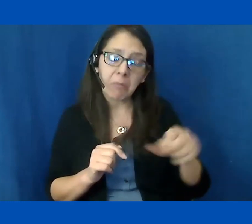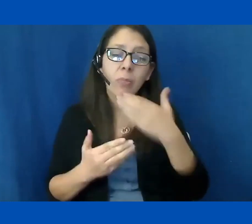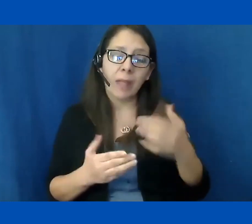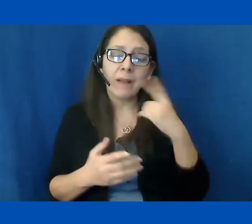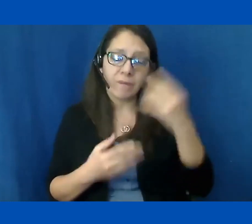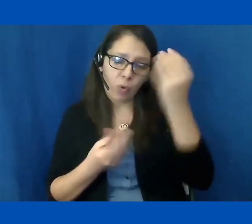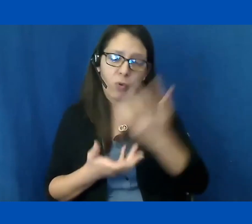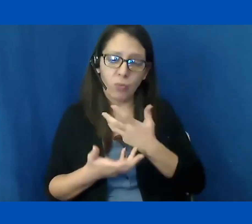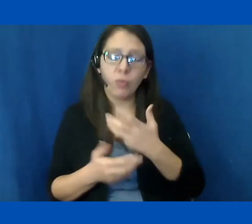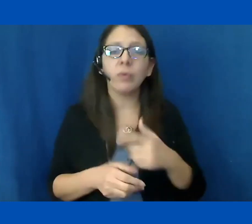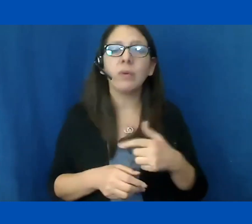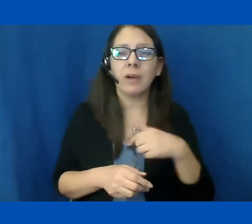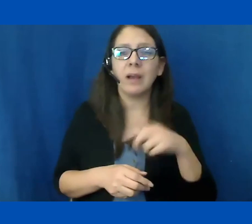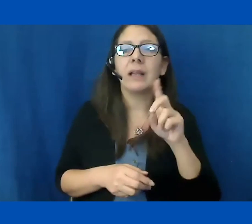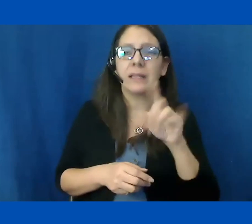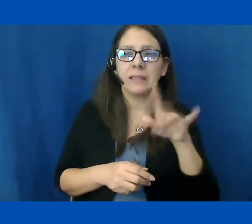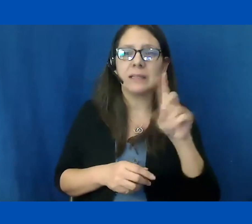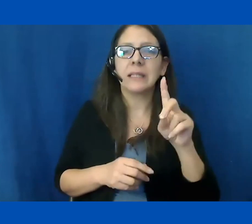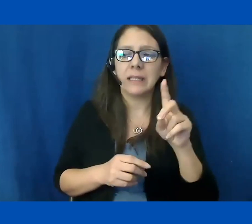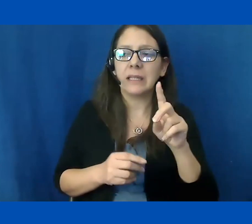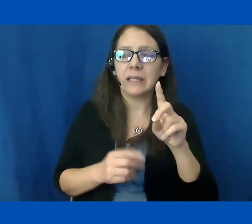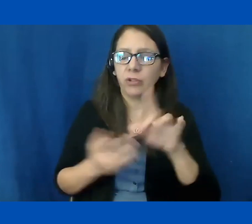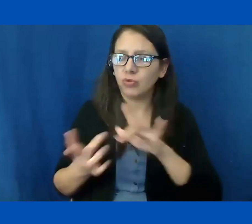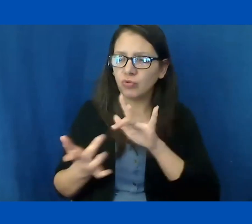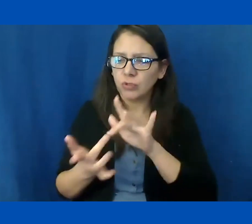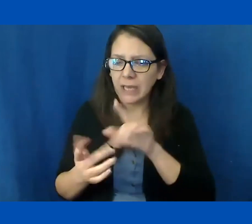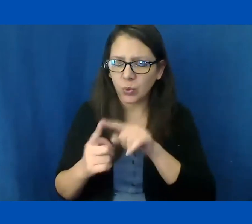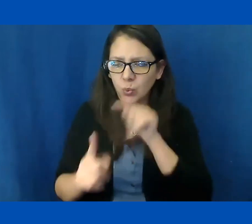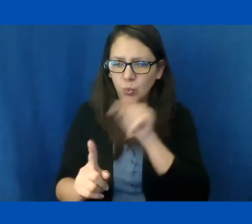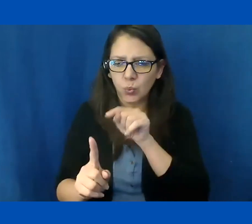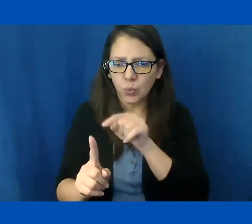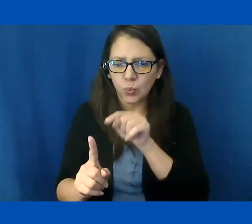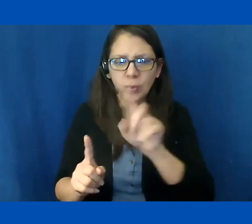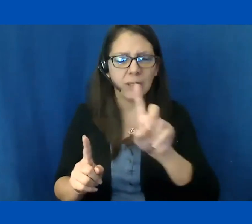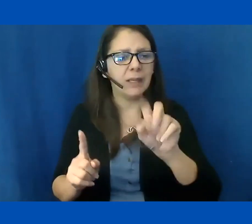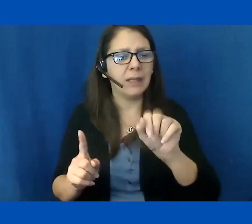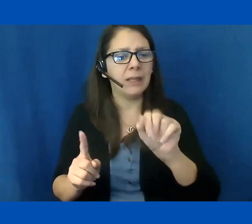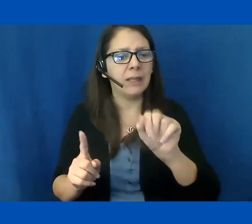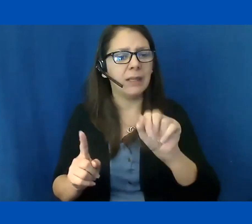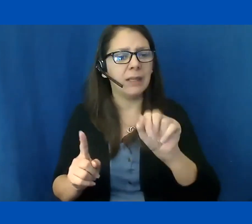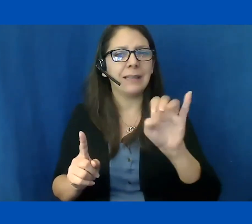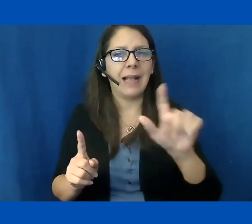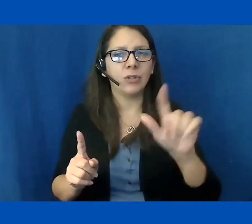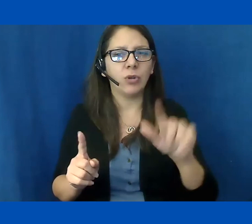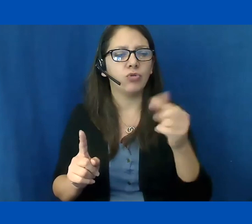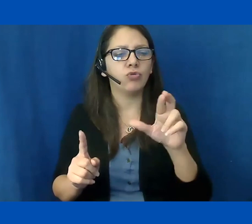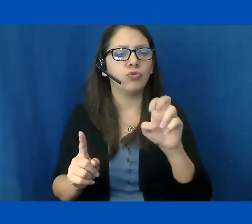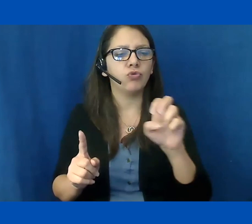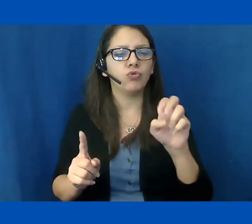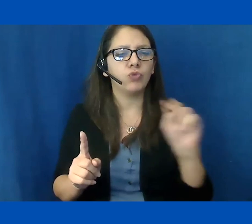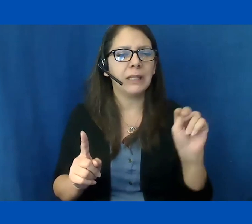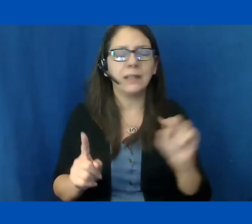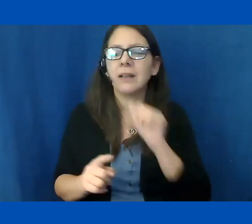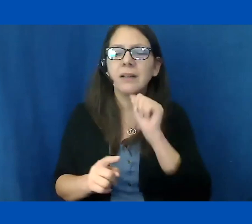reach out to, I'm sure you guys all have heard of him. Maybe not. Daniel Green. Not the one from